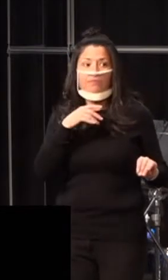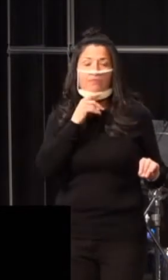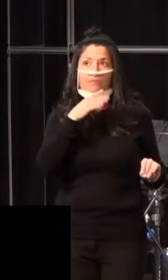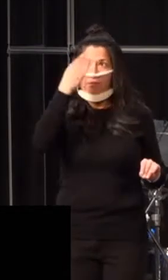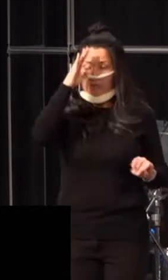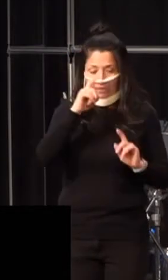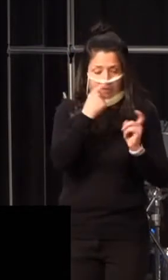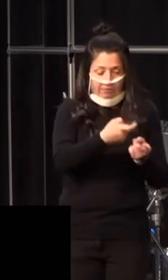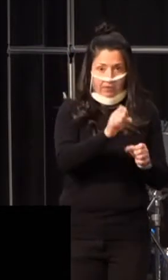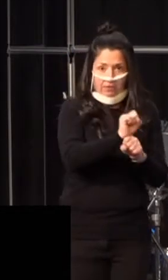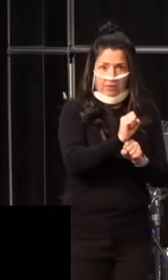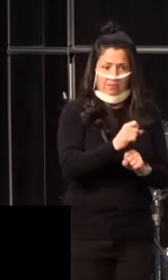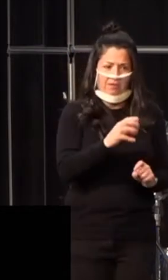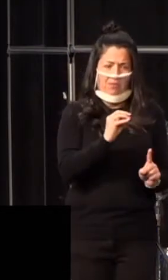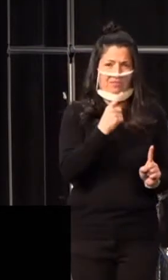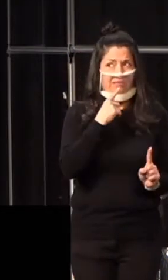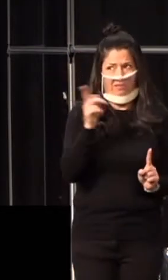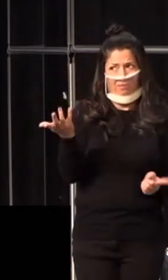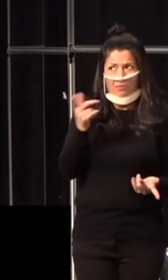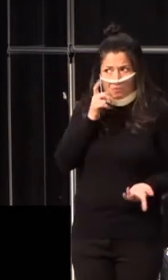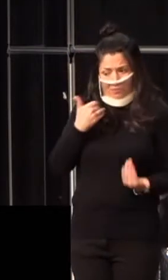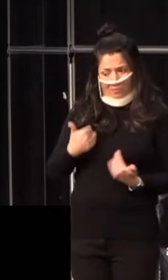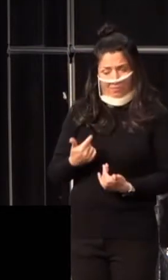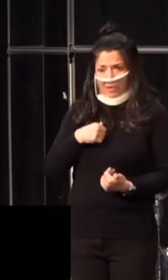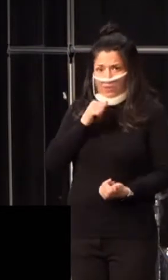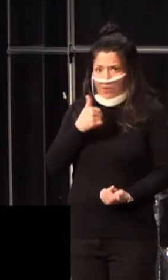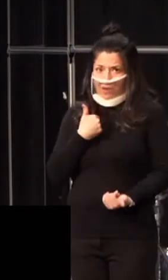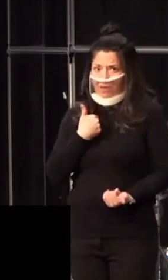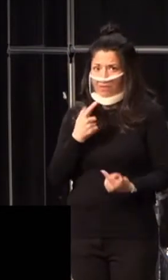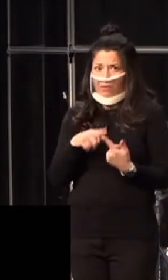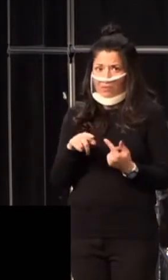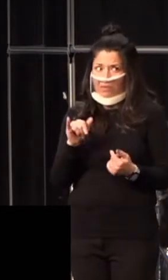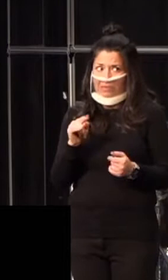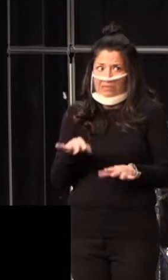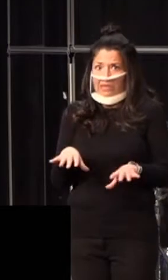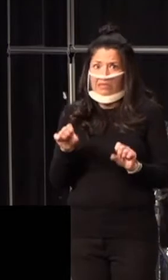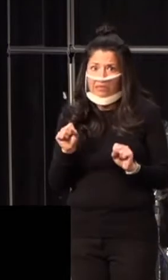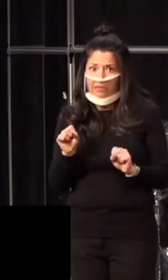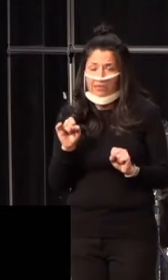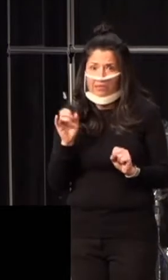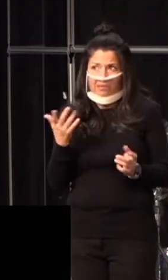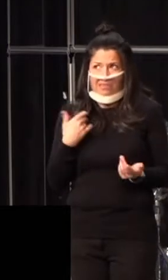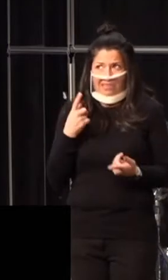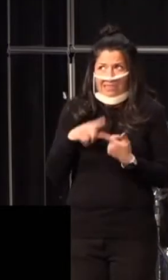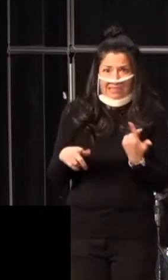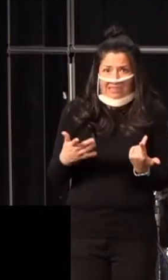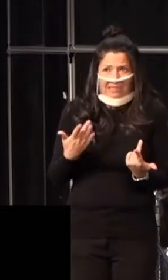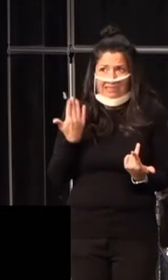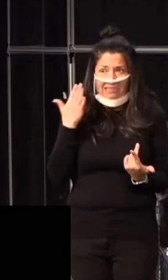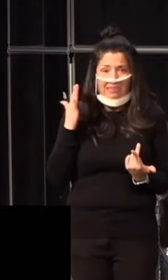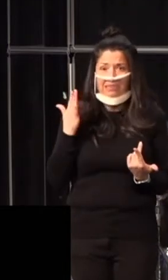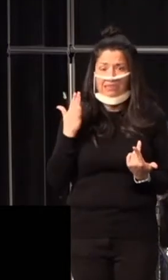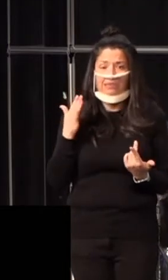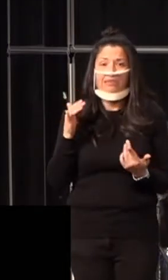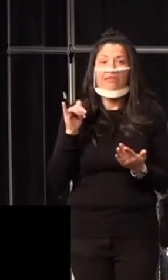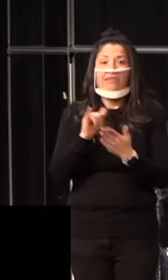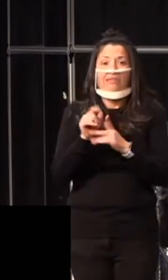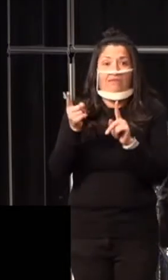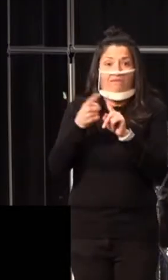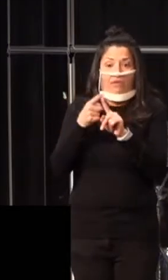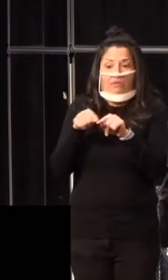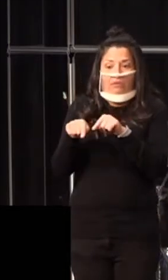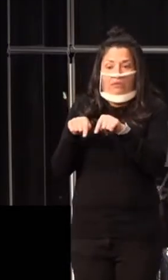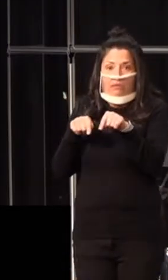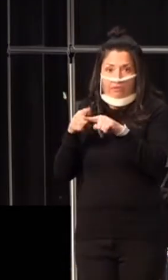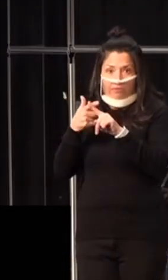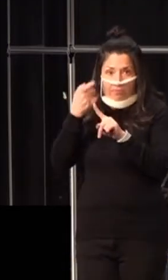"Hey, who am I? I don't think I have what it takes." So that's the first pushback, the first question to God. And the second is